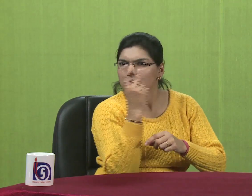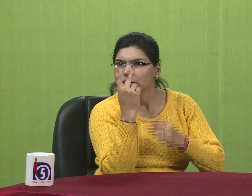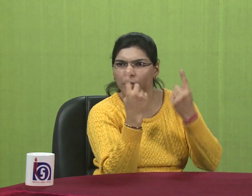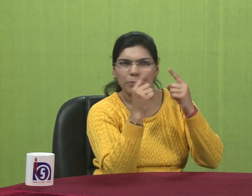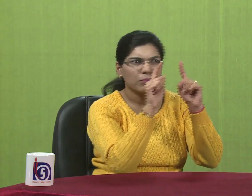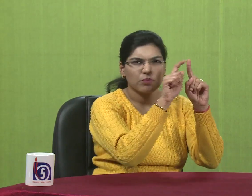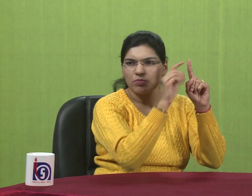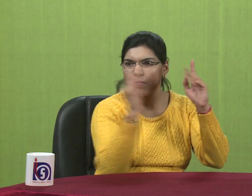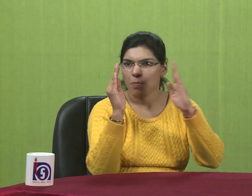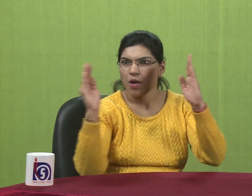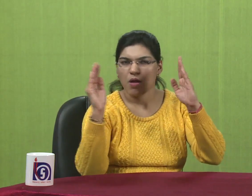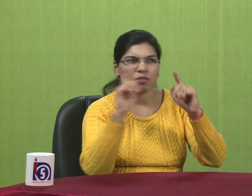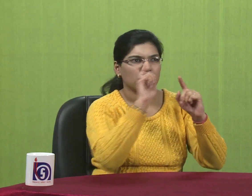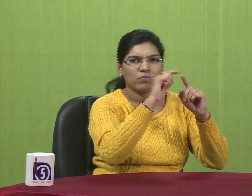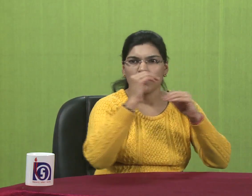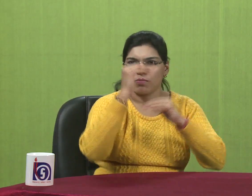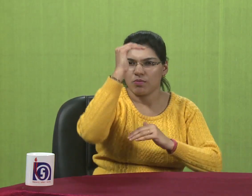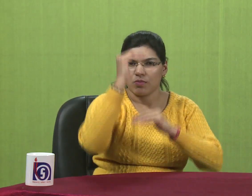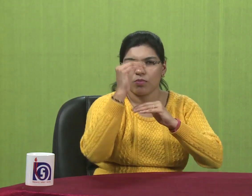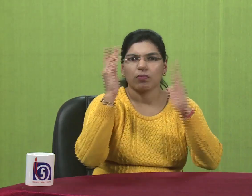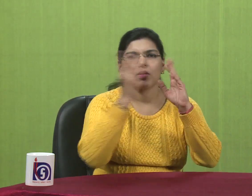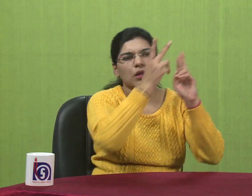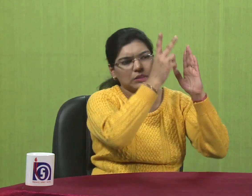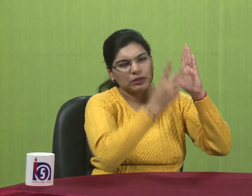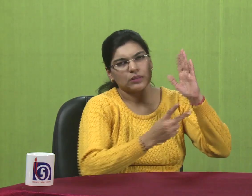from the page end to your content.